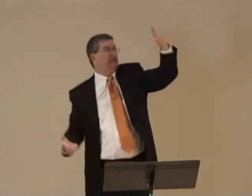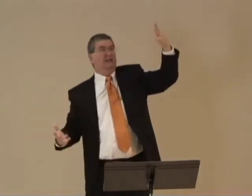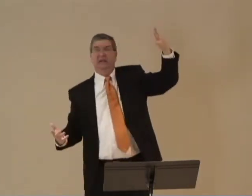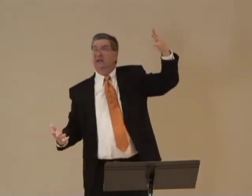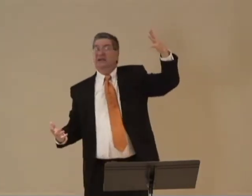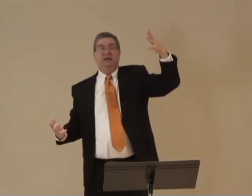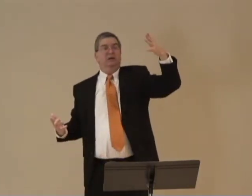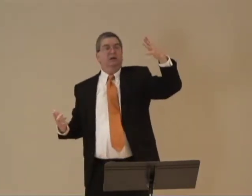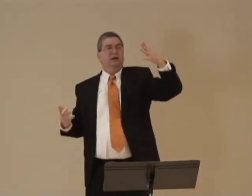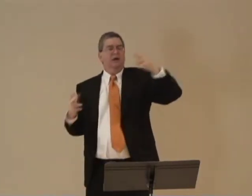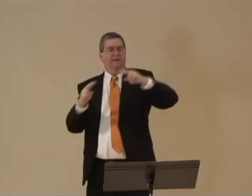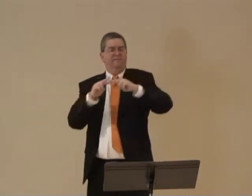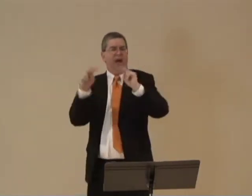going to die.